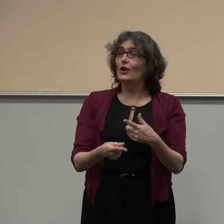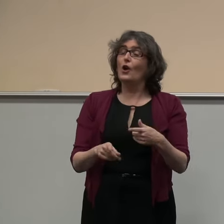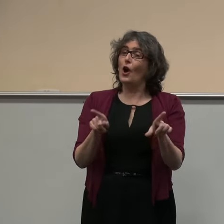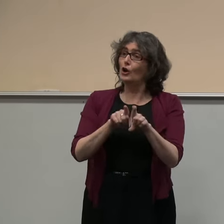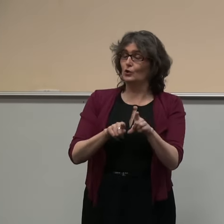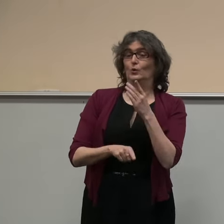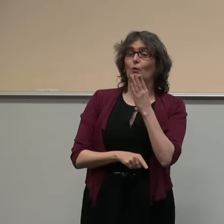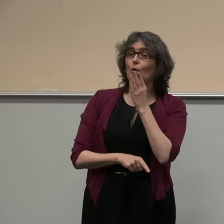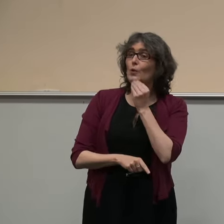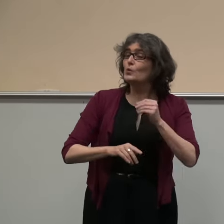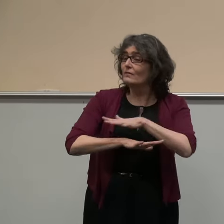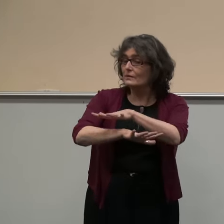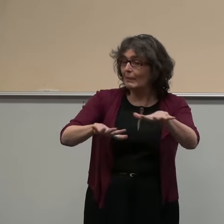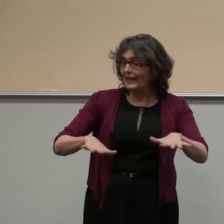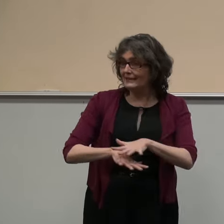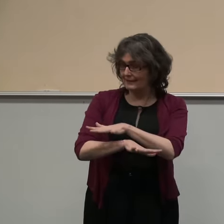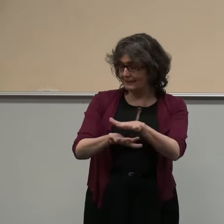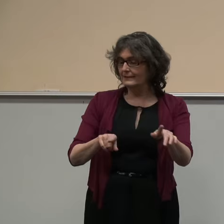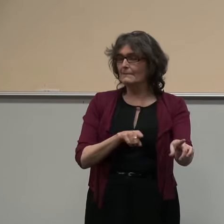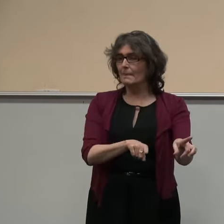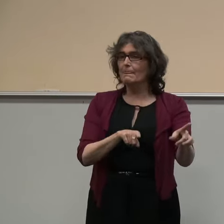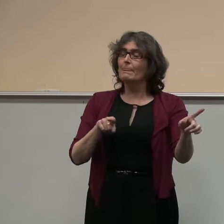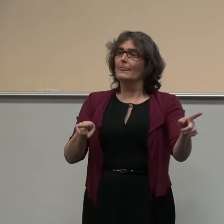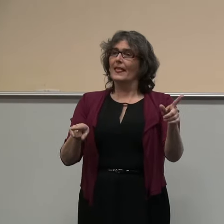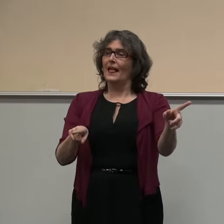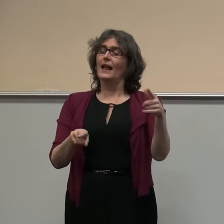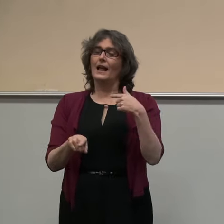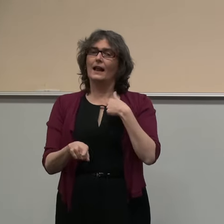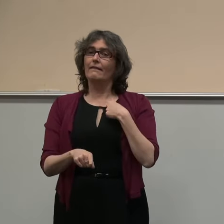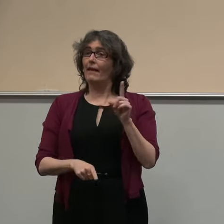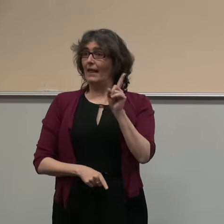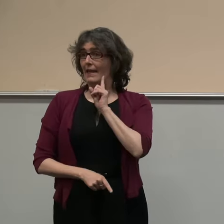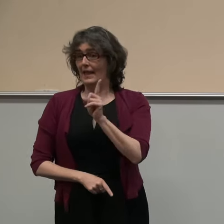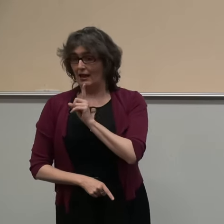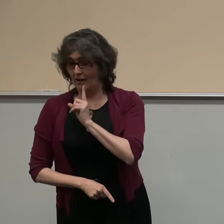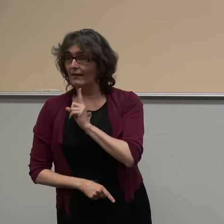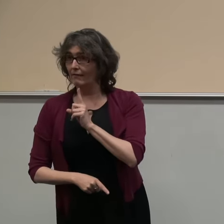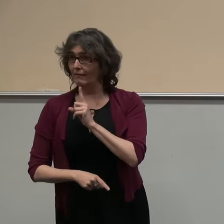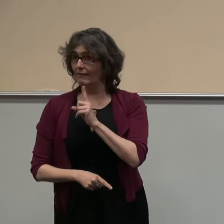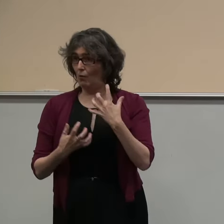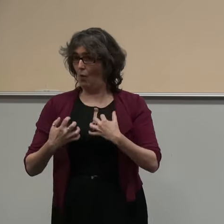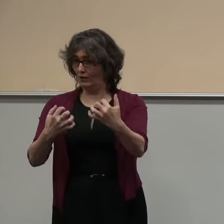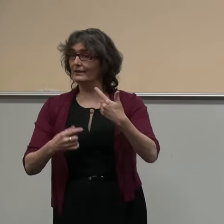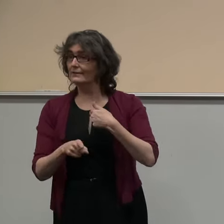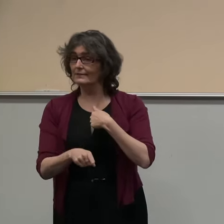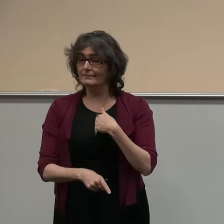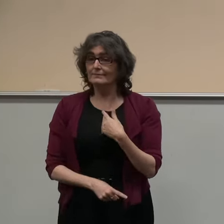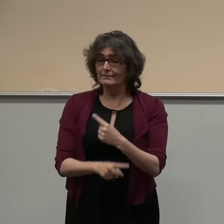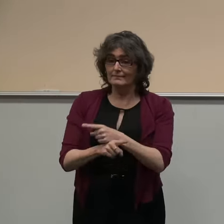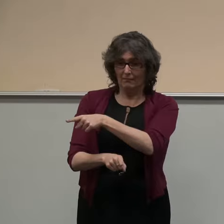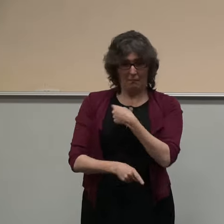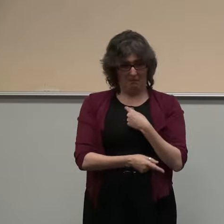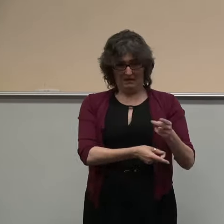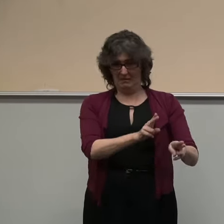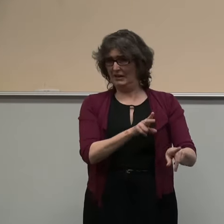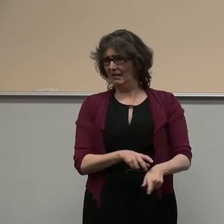all, some hearing audience members, say that it's very distracting to have the interpreter over there. Well, of course it is. It's like a TV in